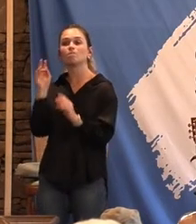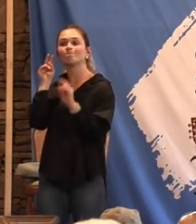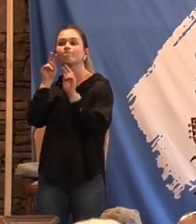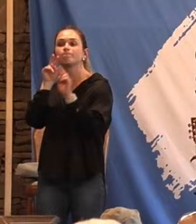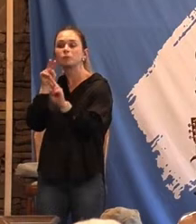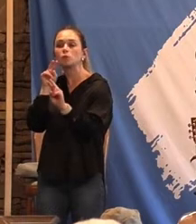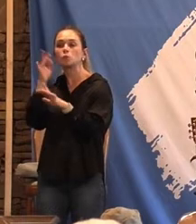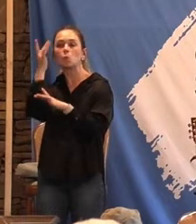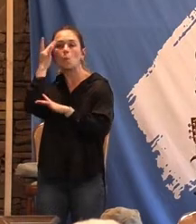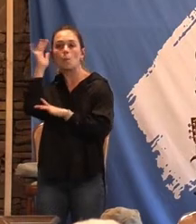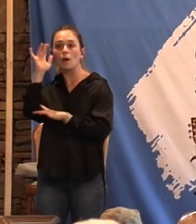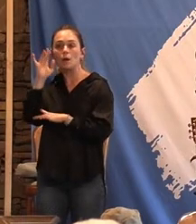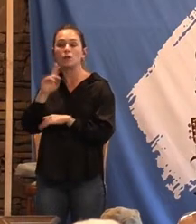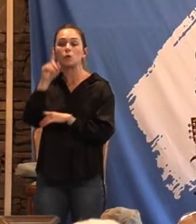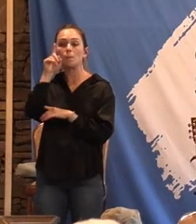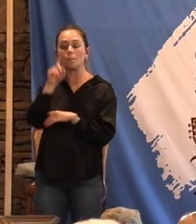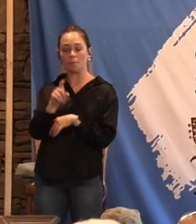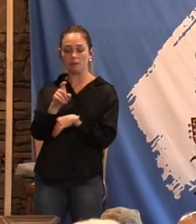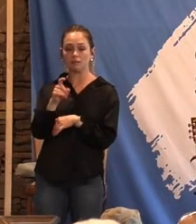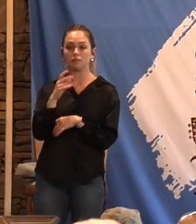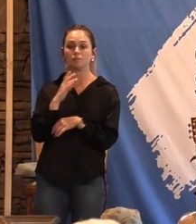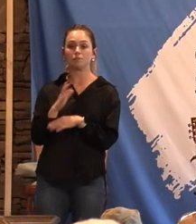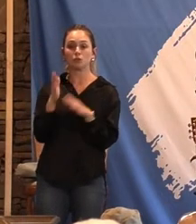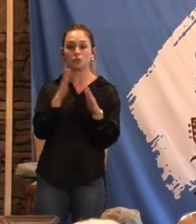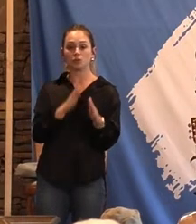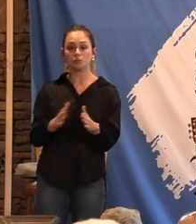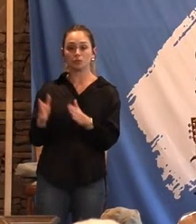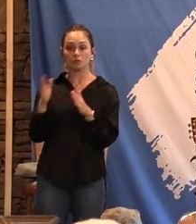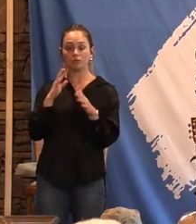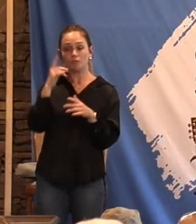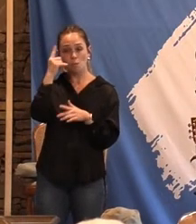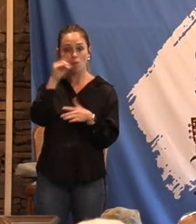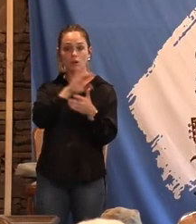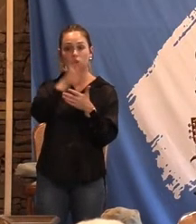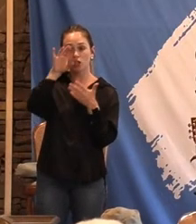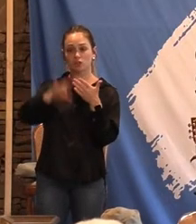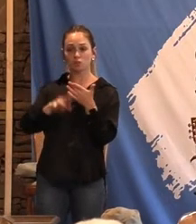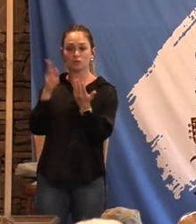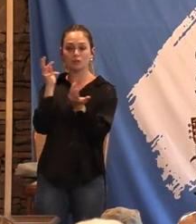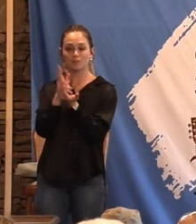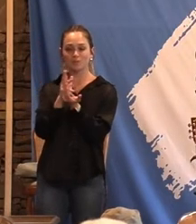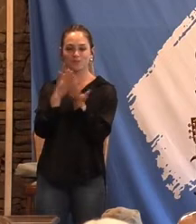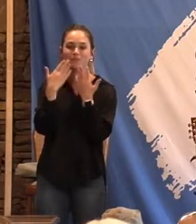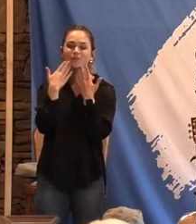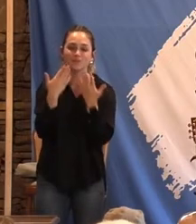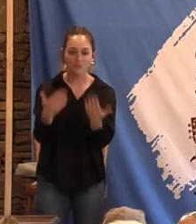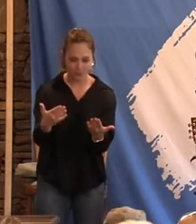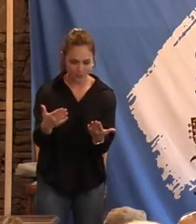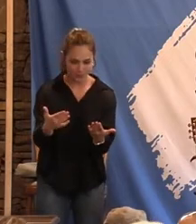you must be prepared for its consequences. Thank you.